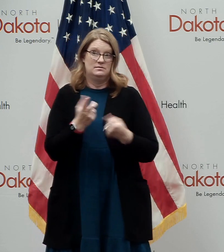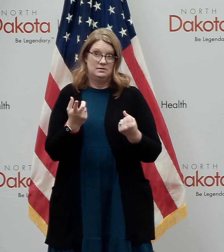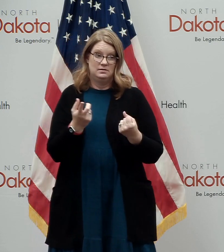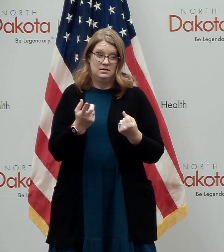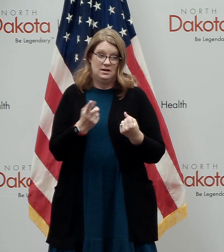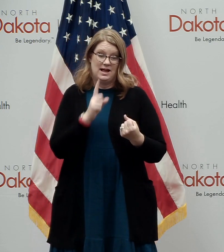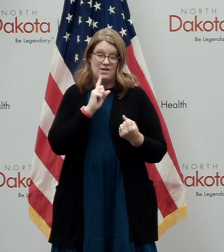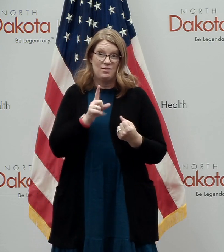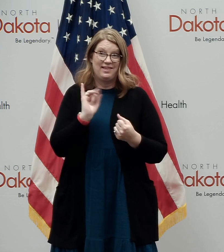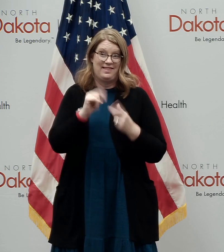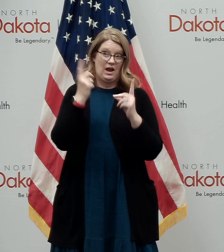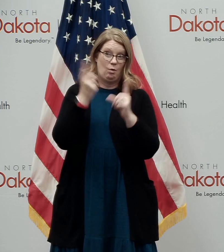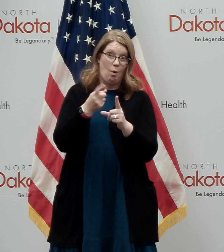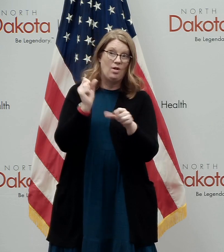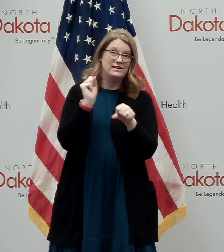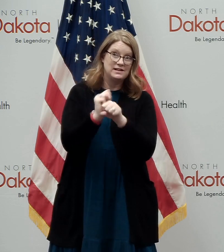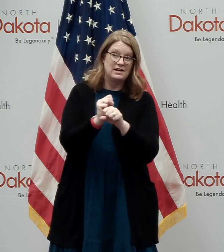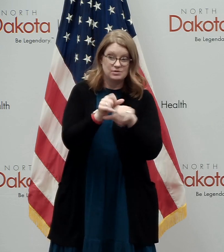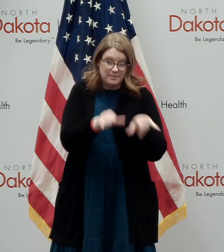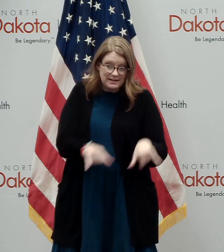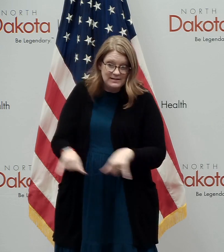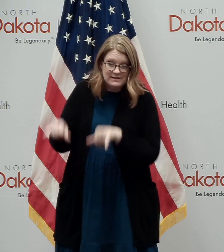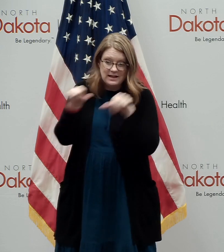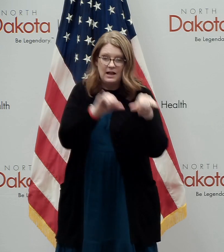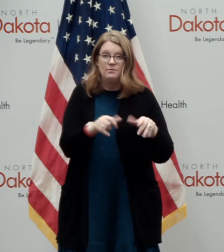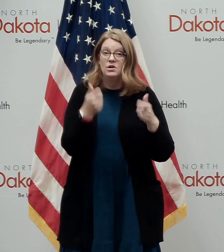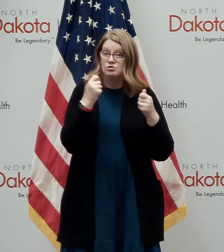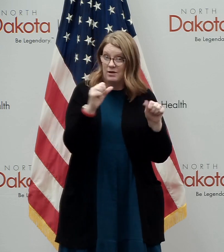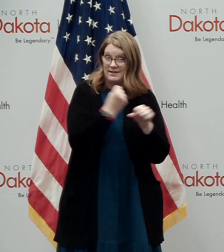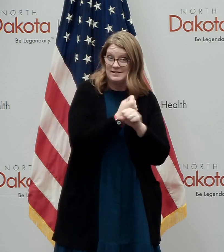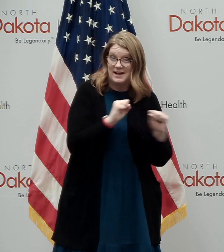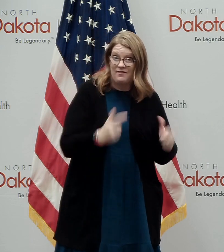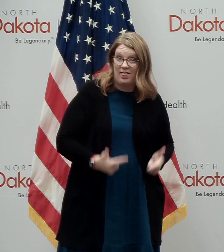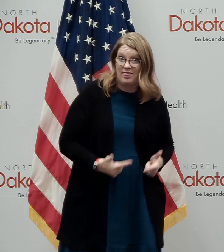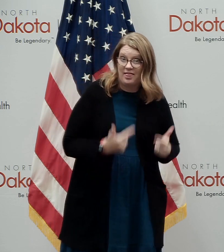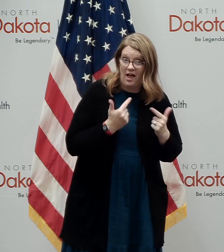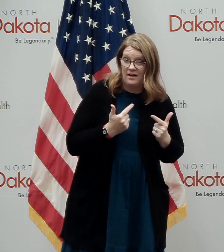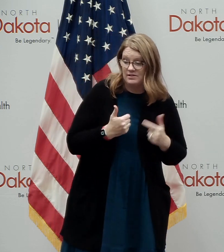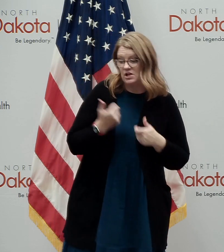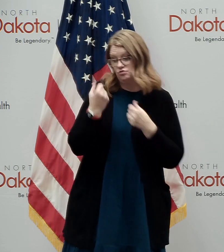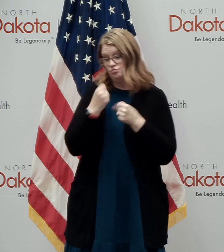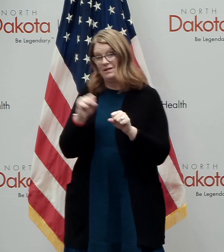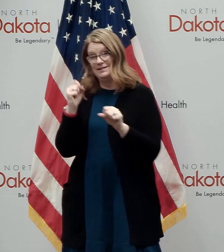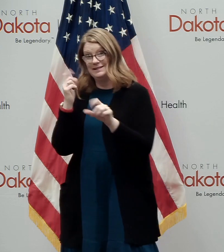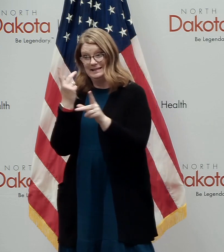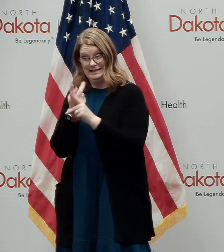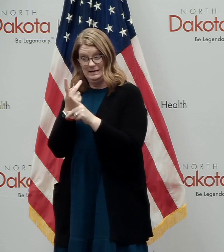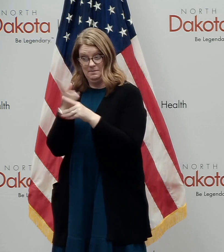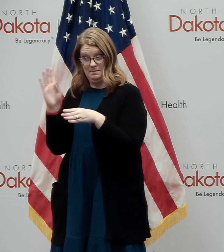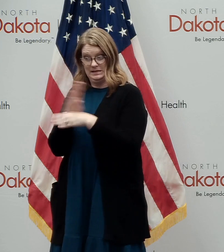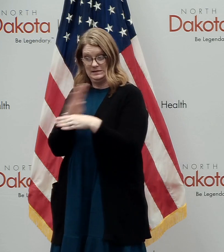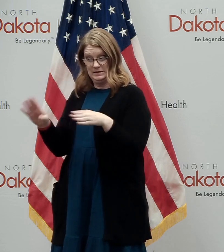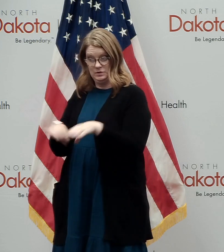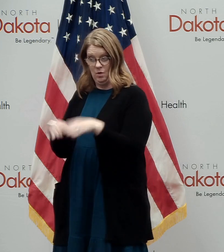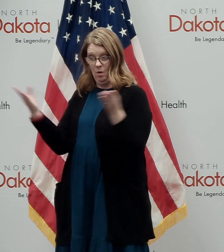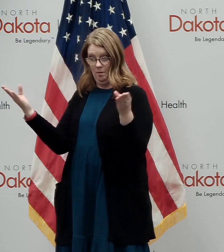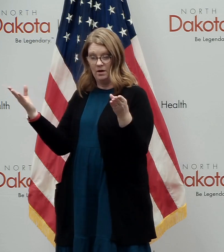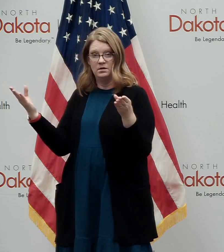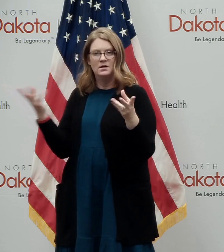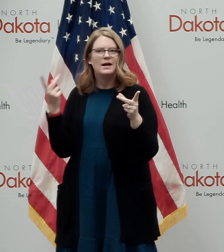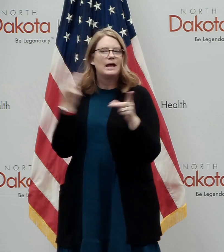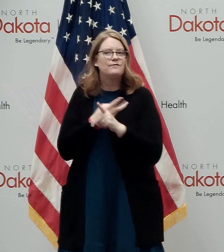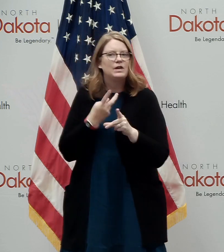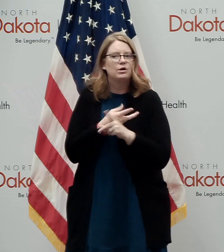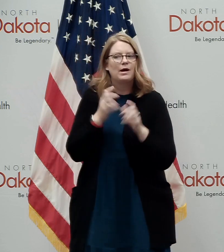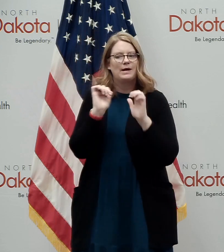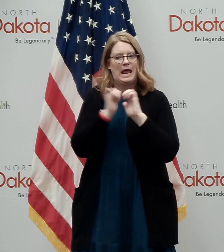uniform across the state, which is we're trying to save lives and we're trying to keep the businesses and economy open. And so finding that balance, and the